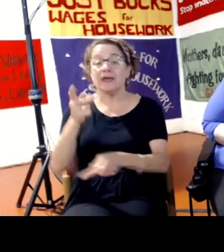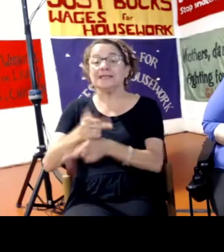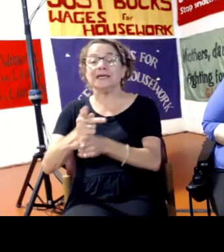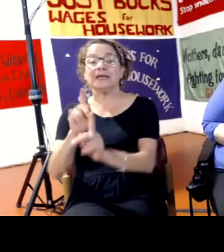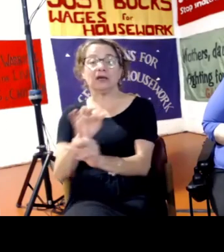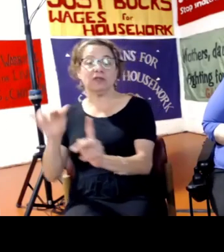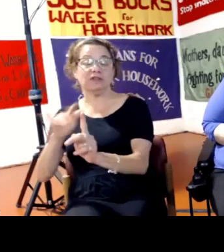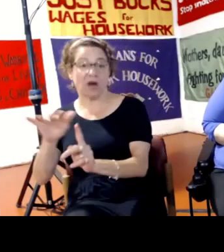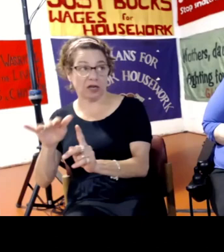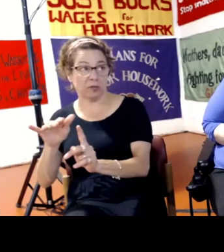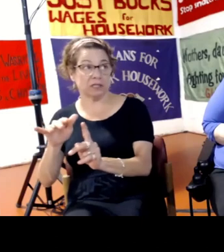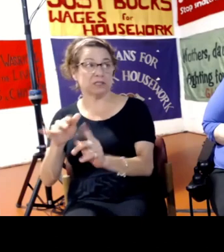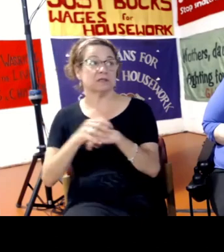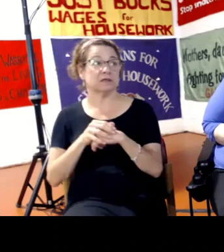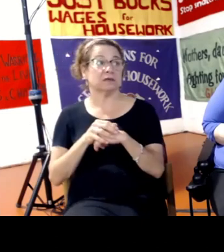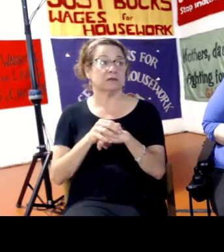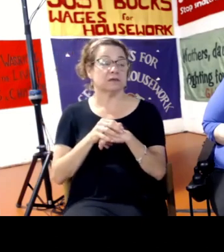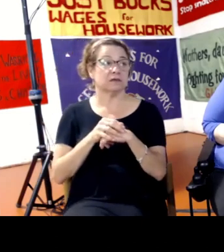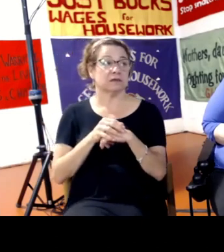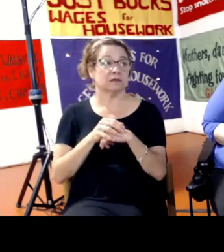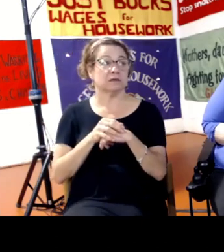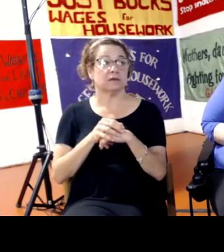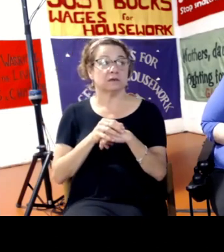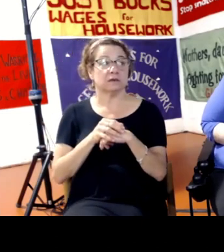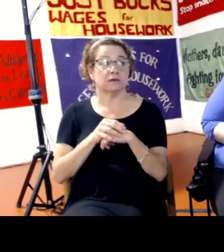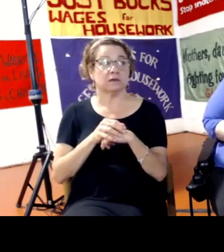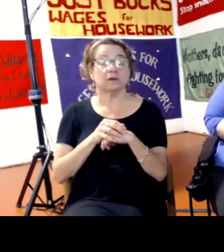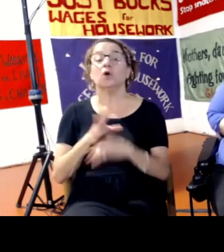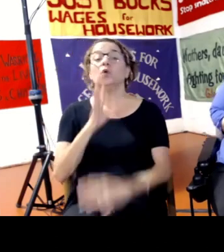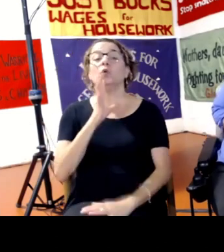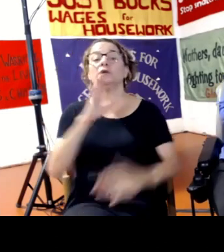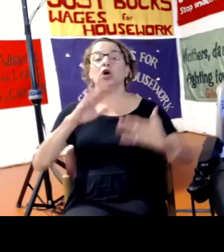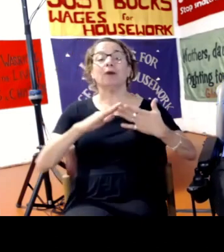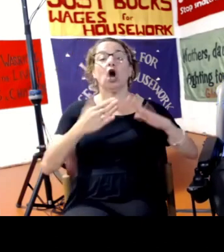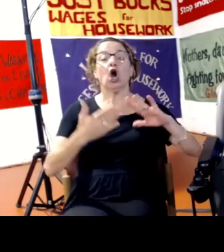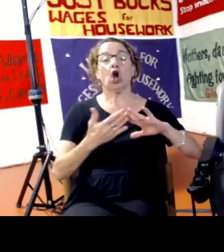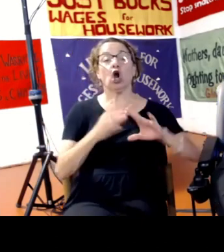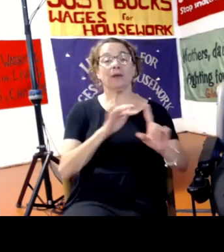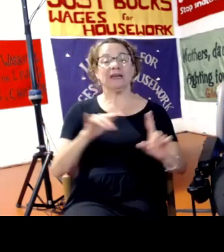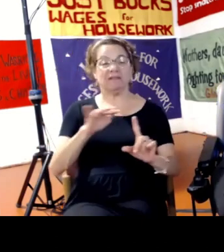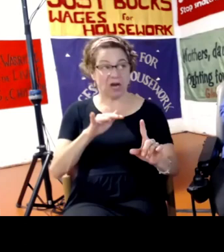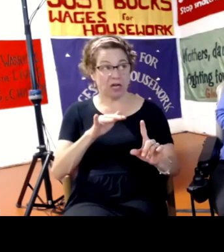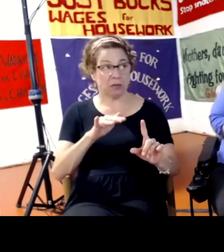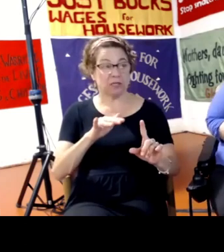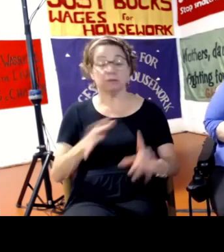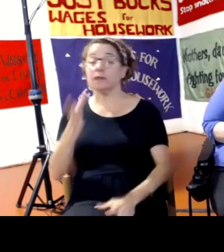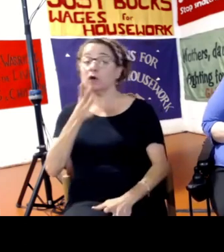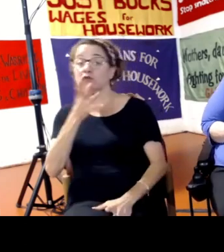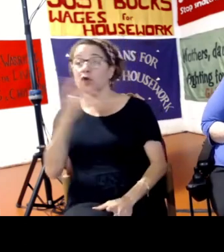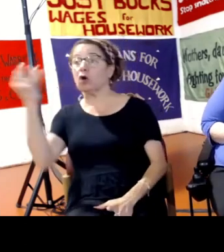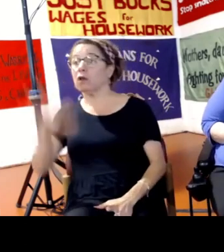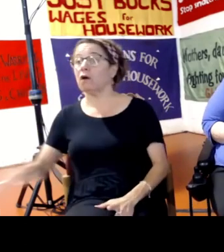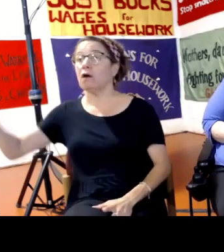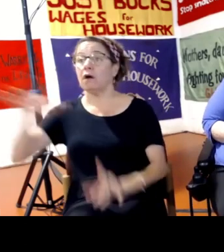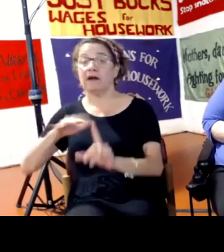environment. At the time, they were only mainly talking about the urban environment, and we put in the rural environment, and then